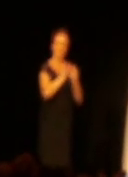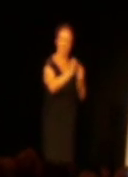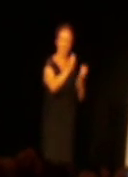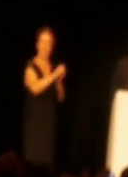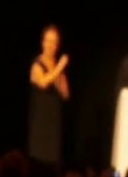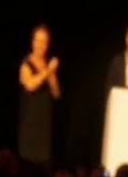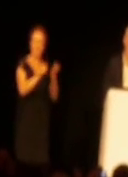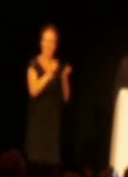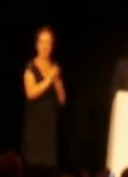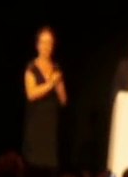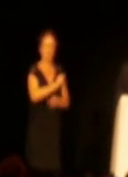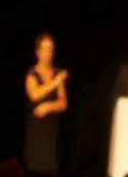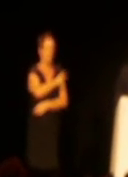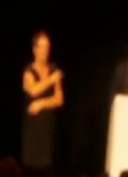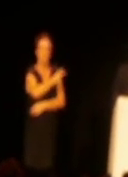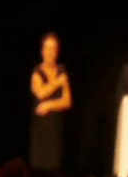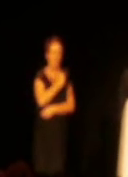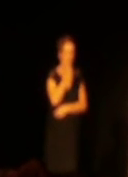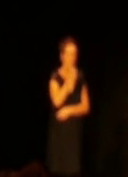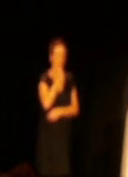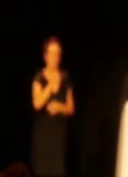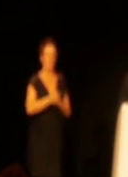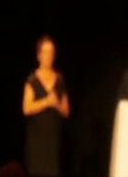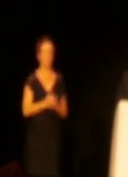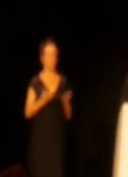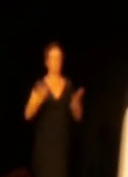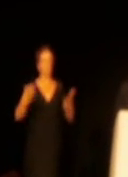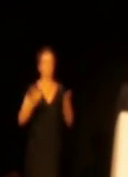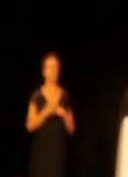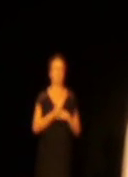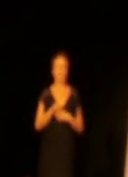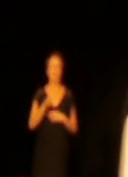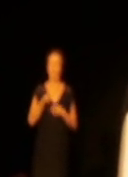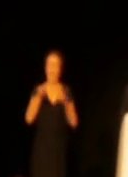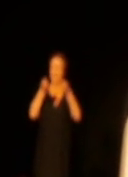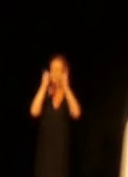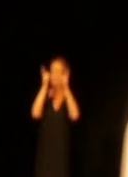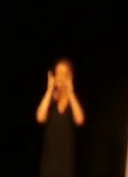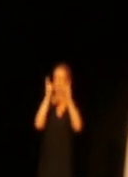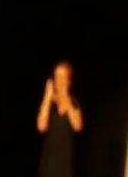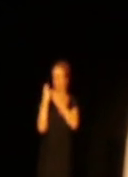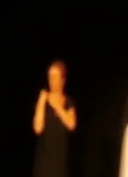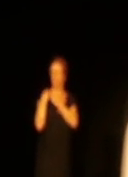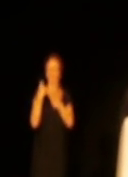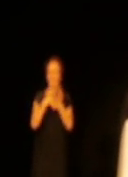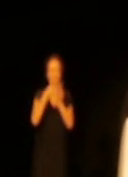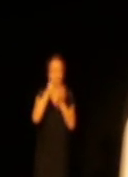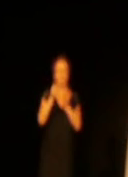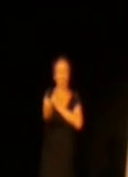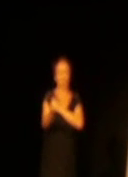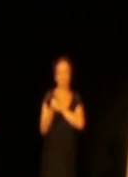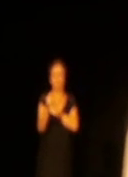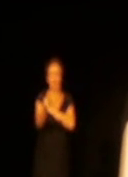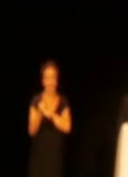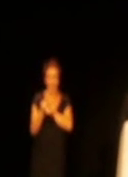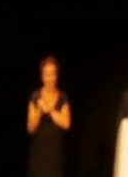and all the other issues that go with it. If one rail minister can resign over the running of Southern, I think it's time